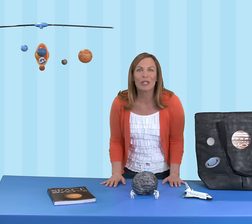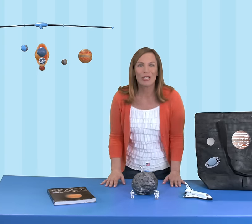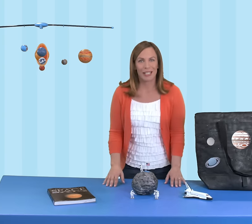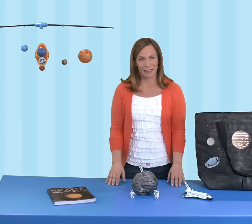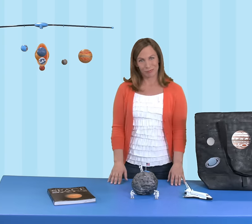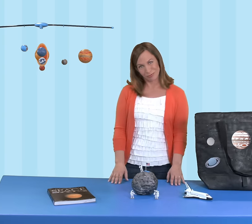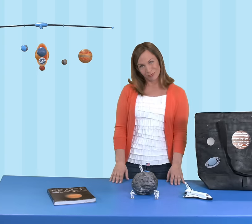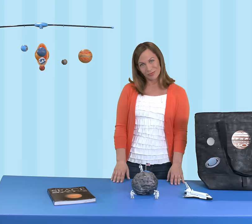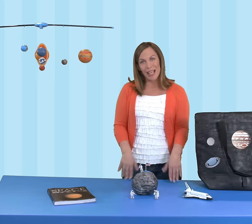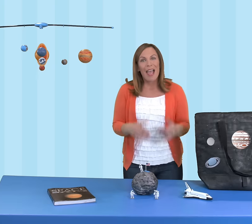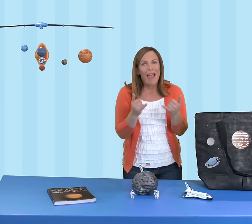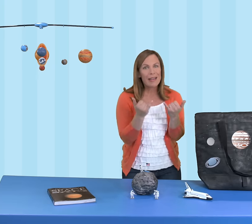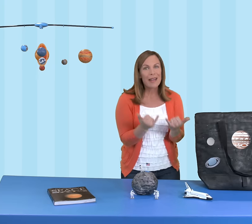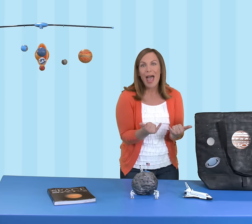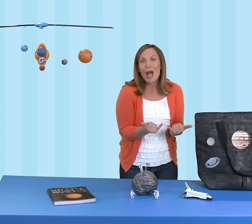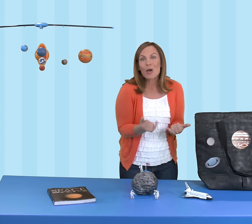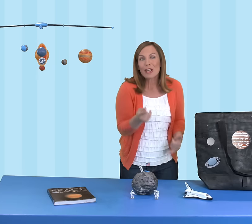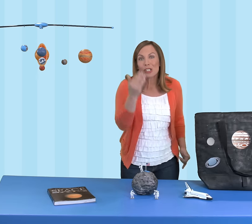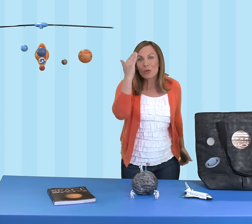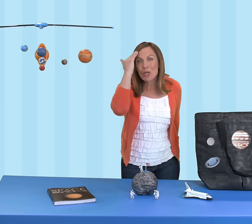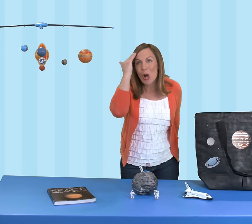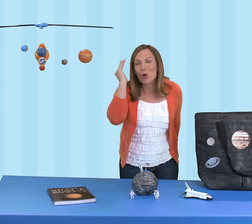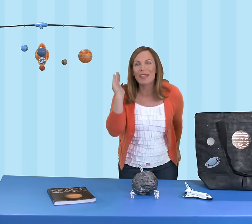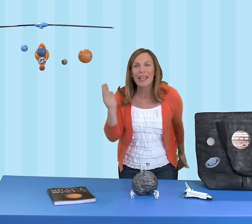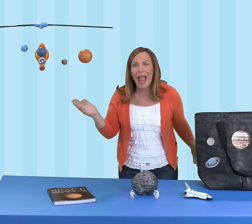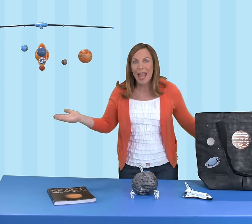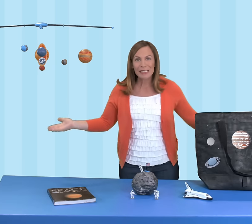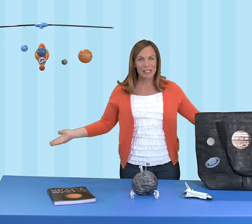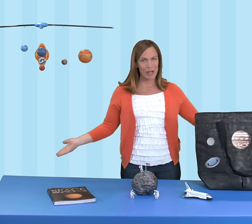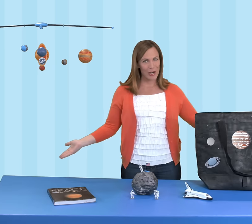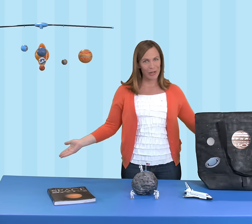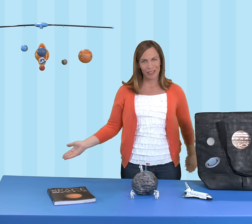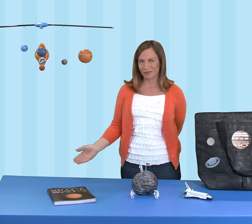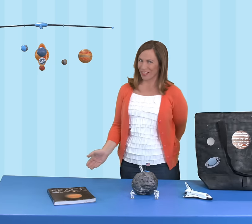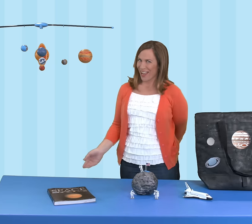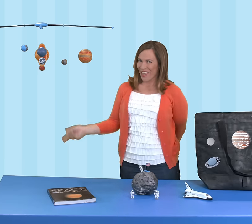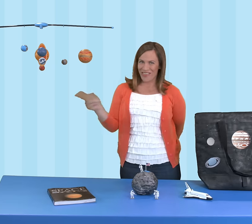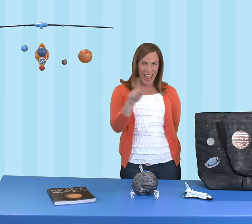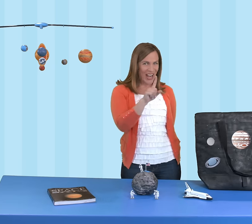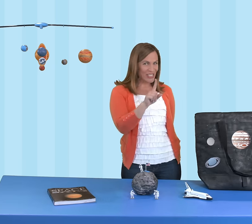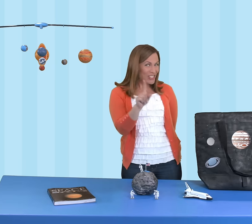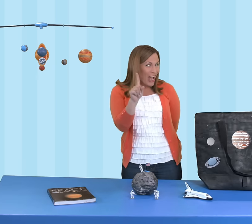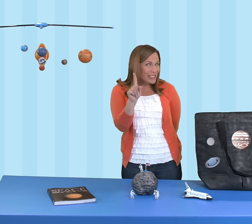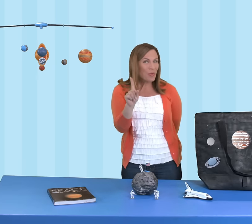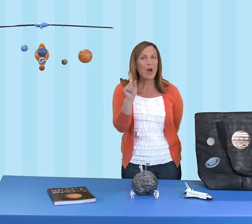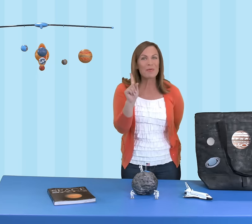understood. And now that you know the answer, there's just one